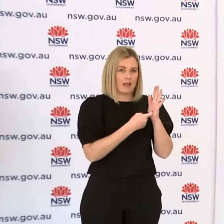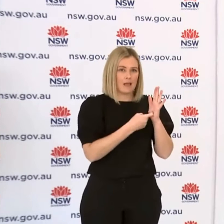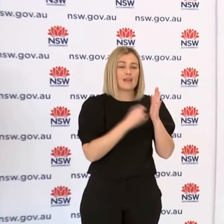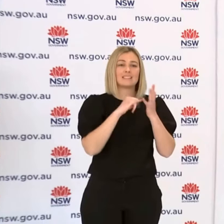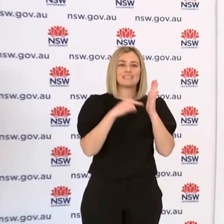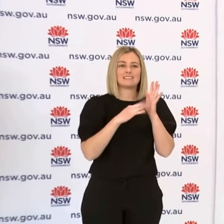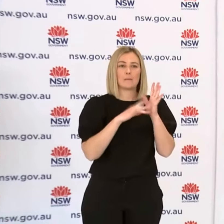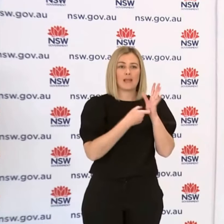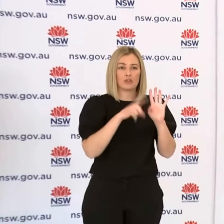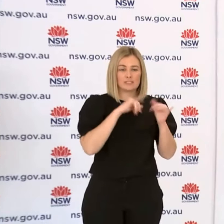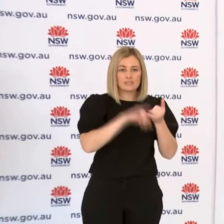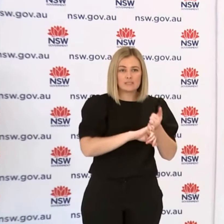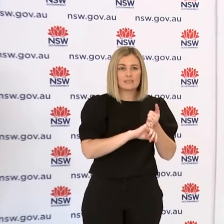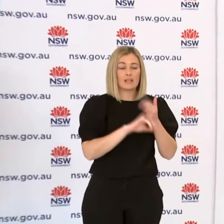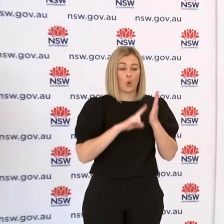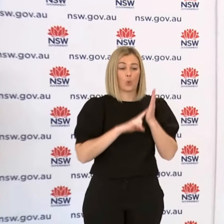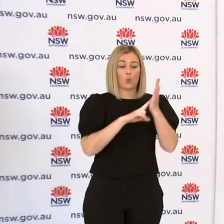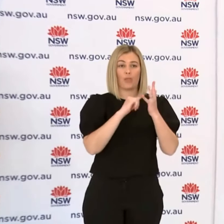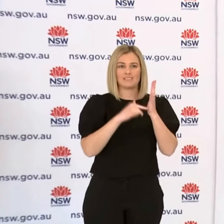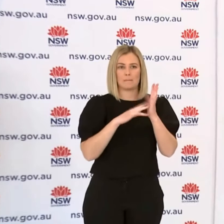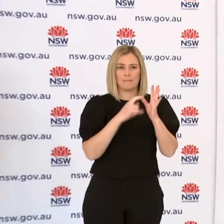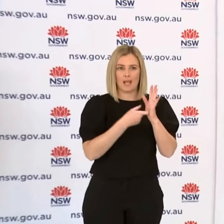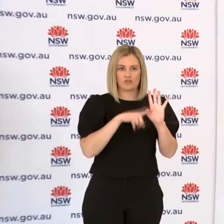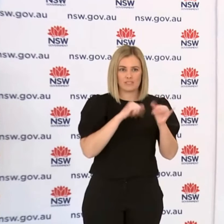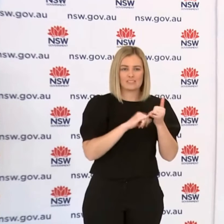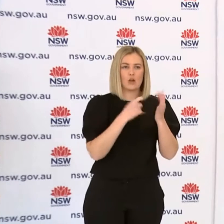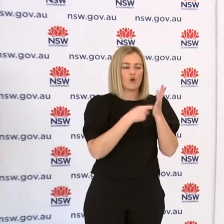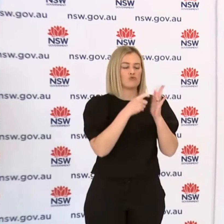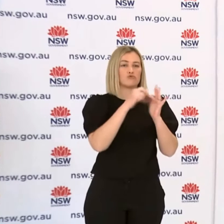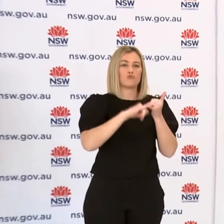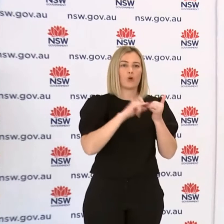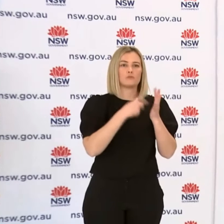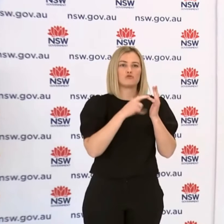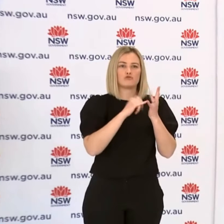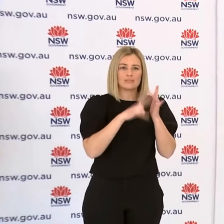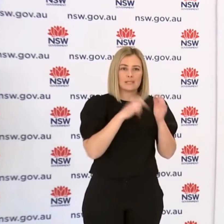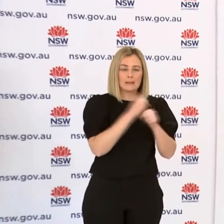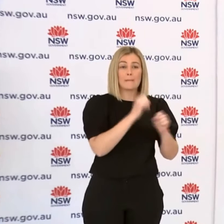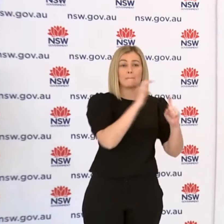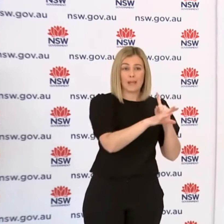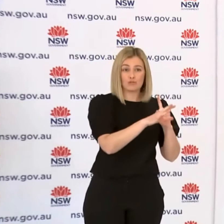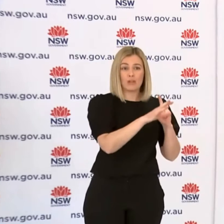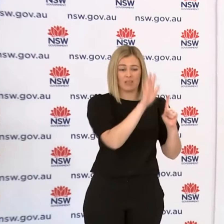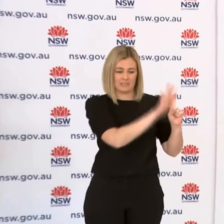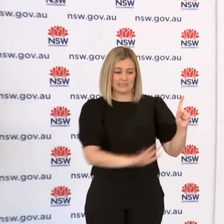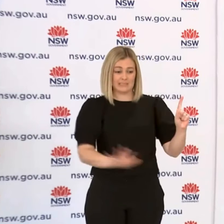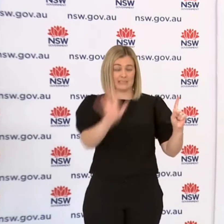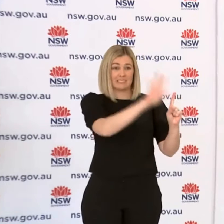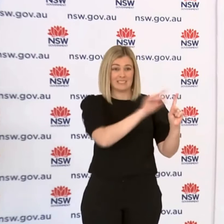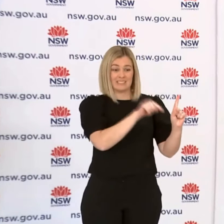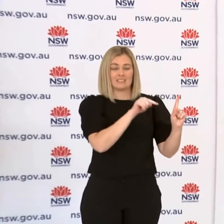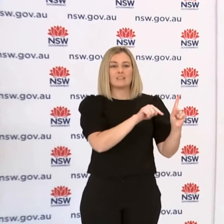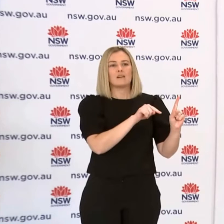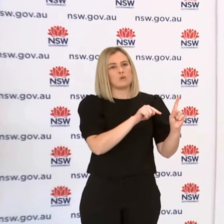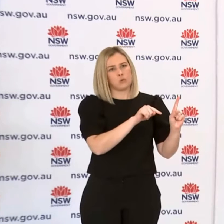St Mary's, North St Mary's, Ropes Crossing, Penrith, and of course my